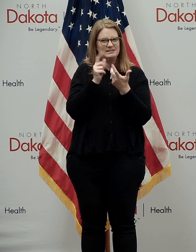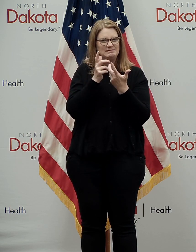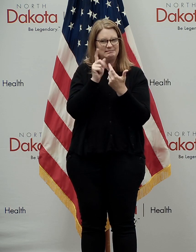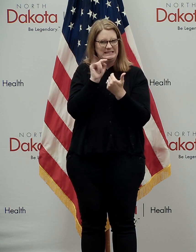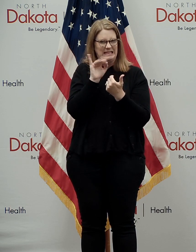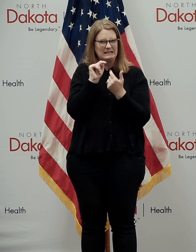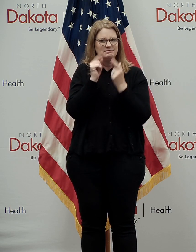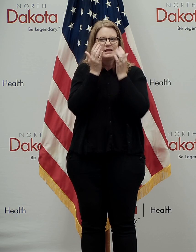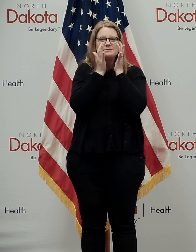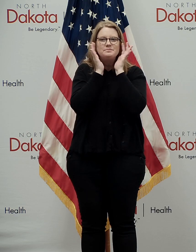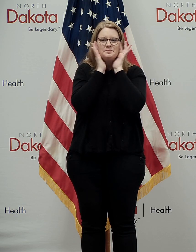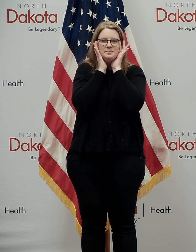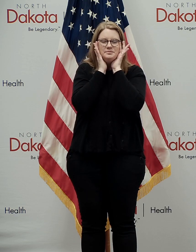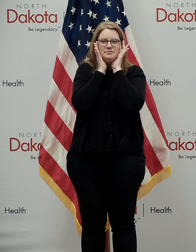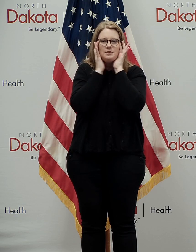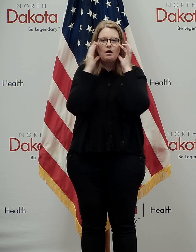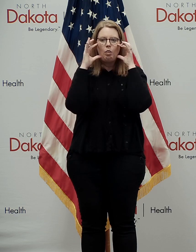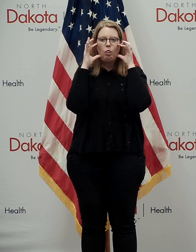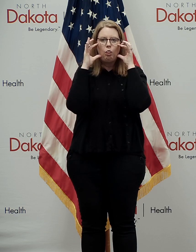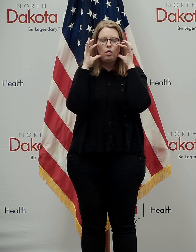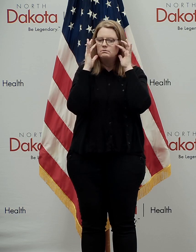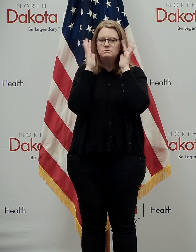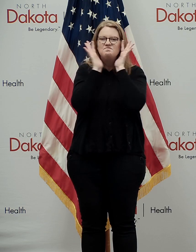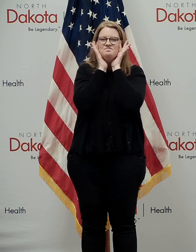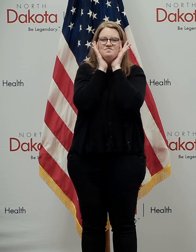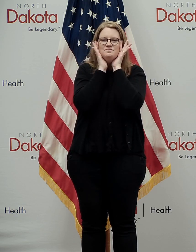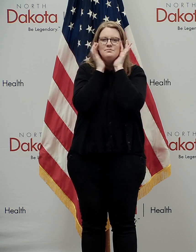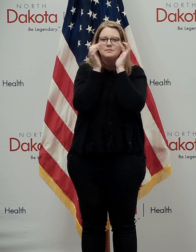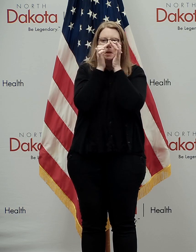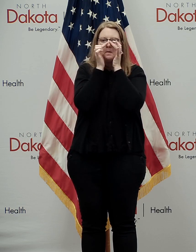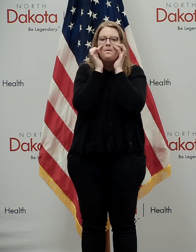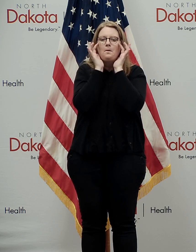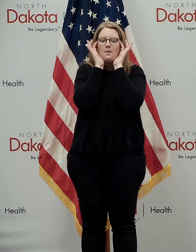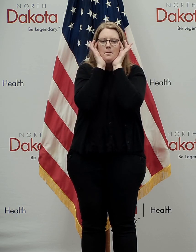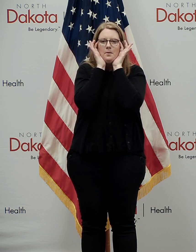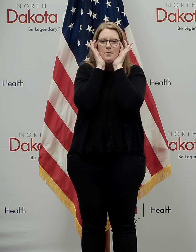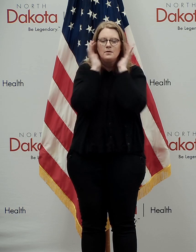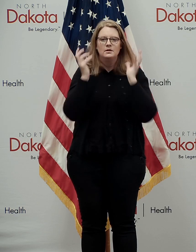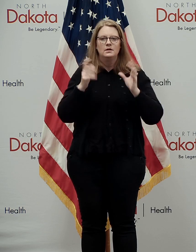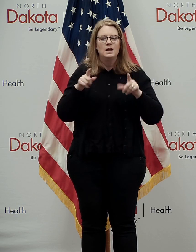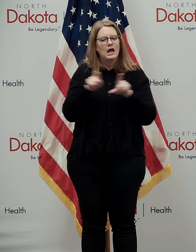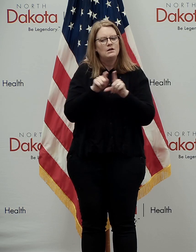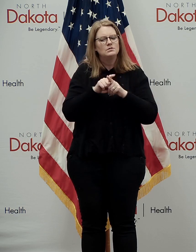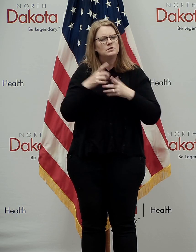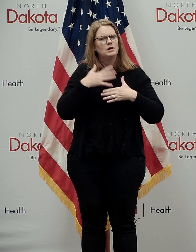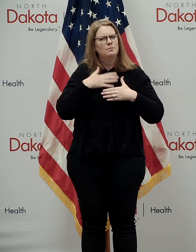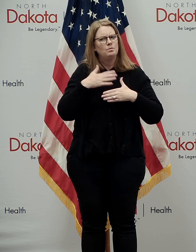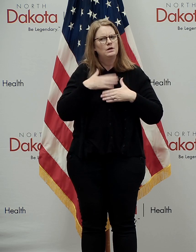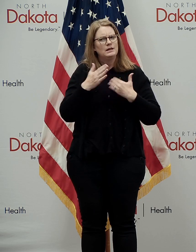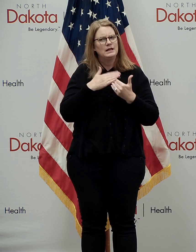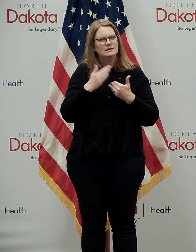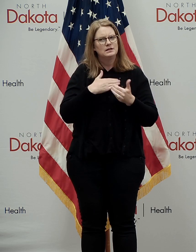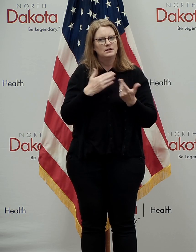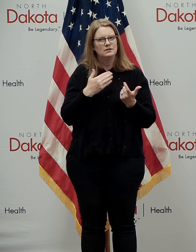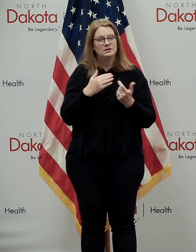your face and make sure that you can breathe easily. The CDC does not recommend using a mask with a